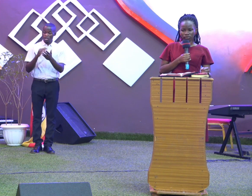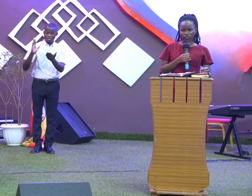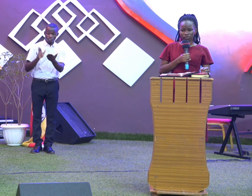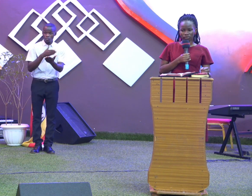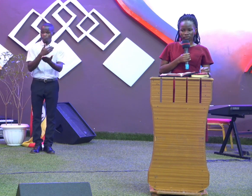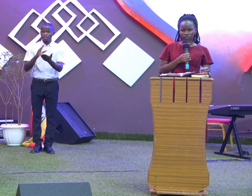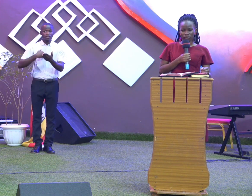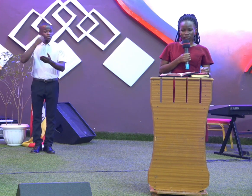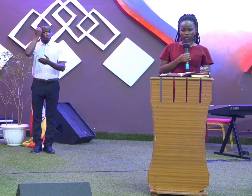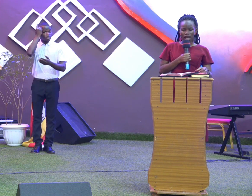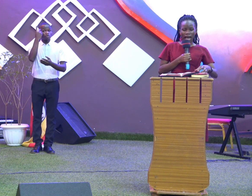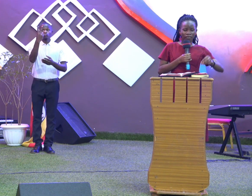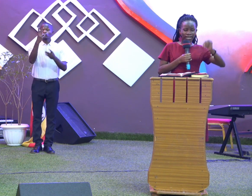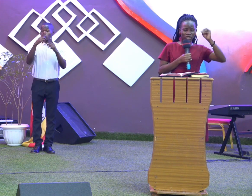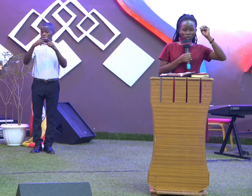I've